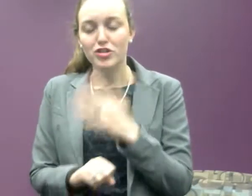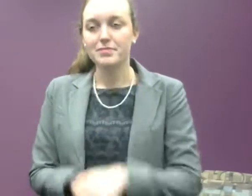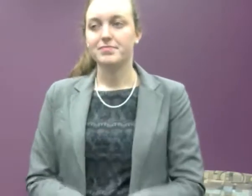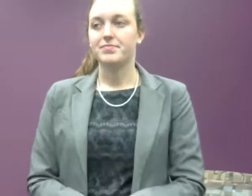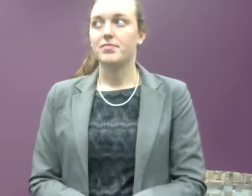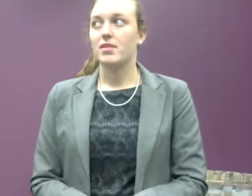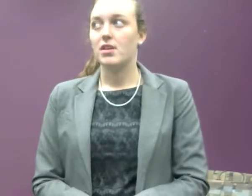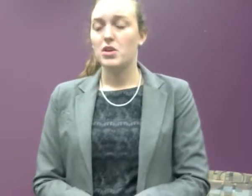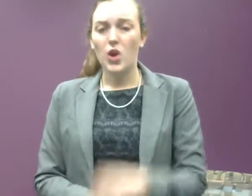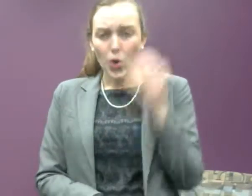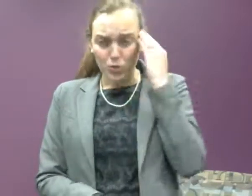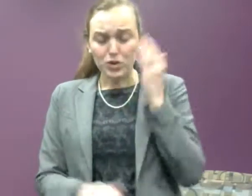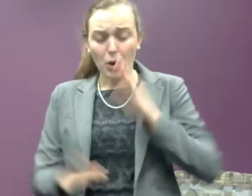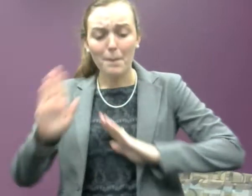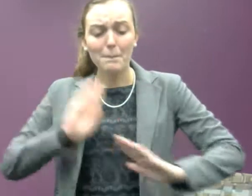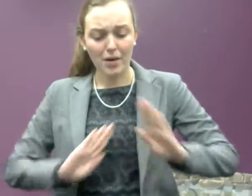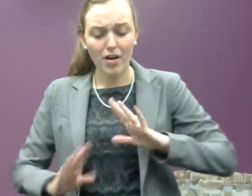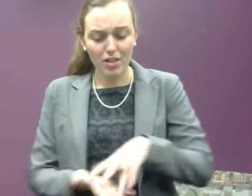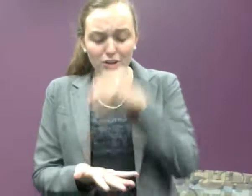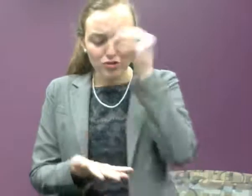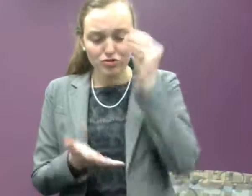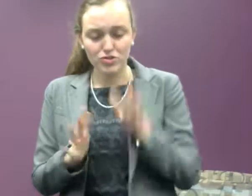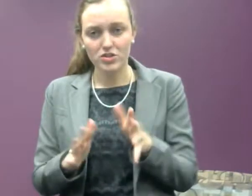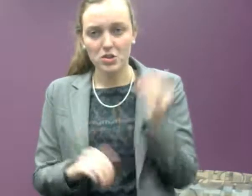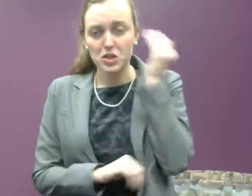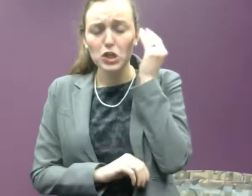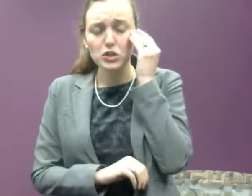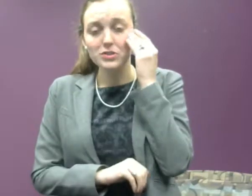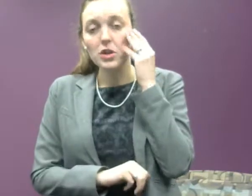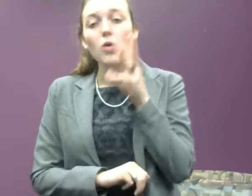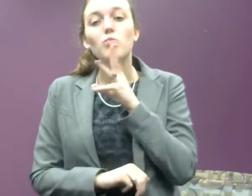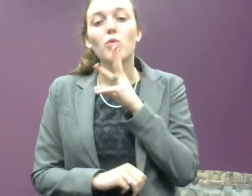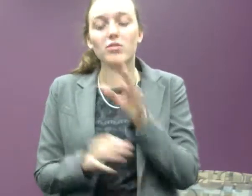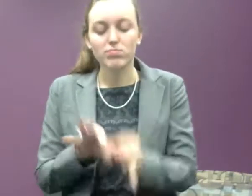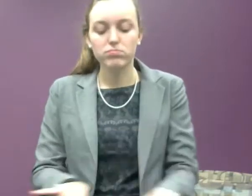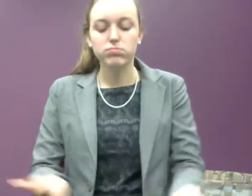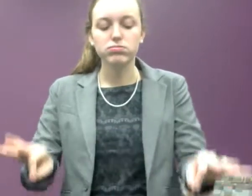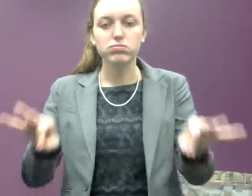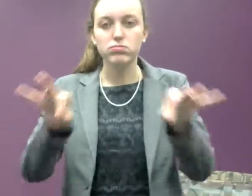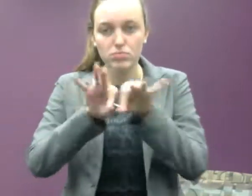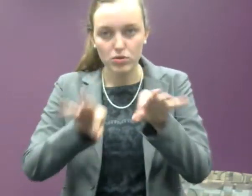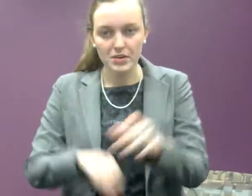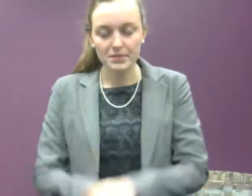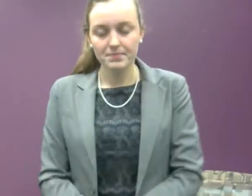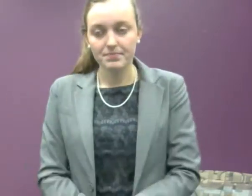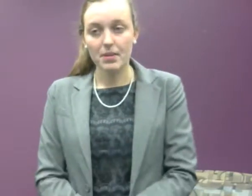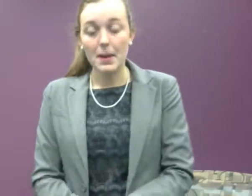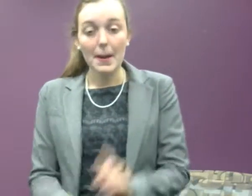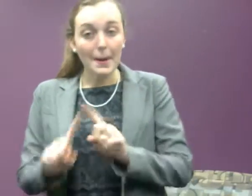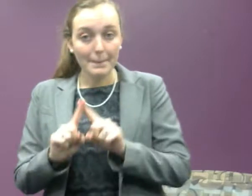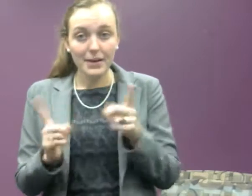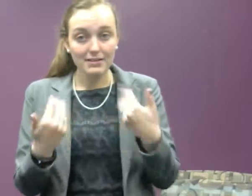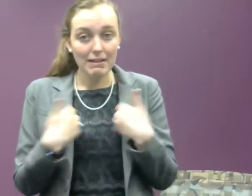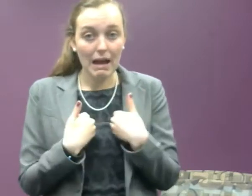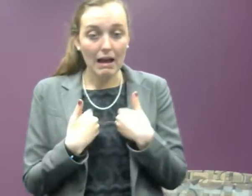as biology students that water is really, really, really important. But water has physical properties that's just as important for life.